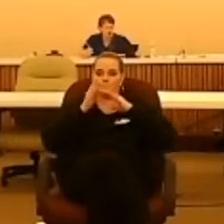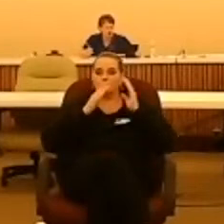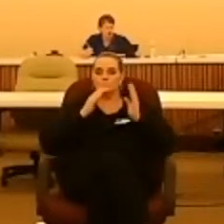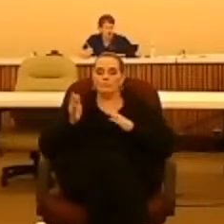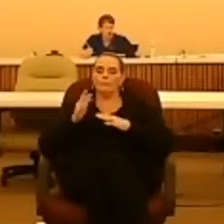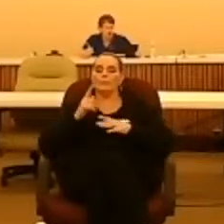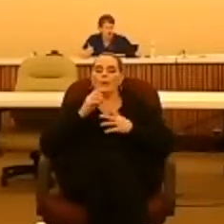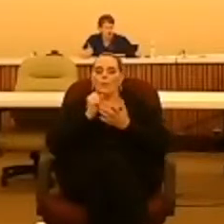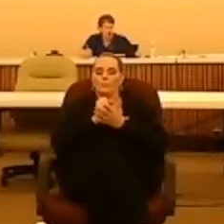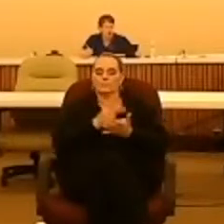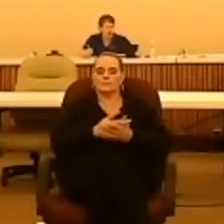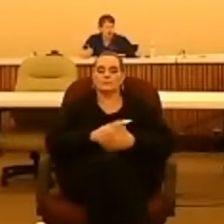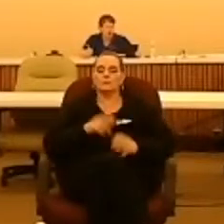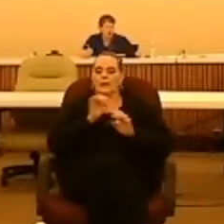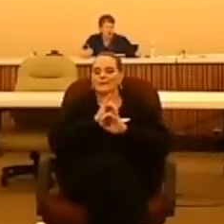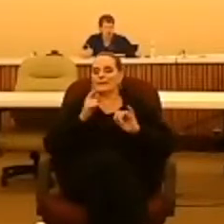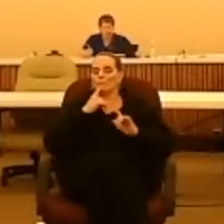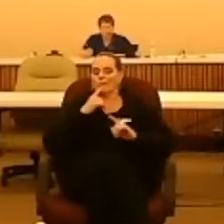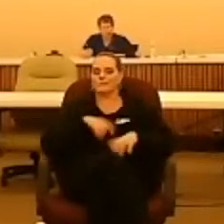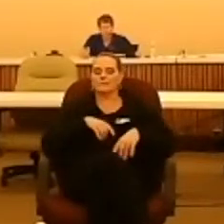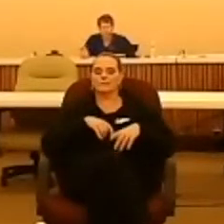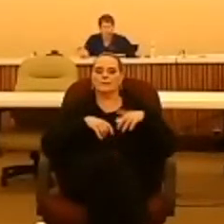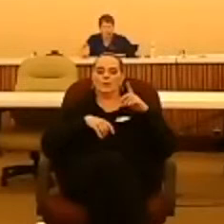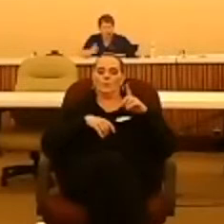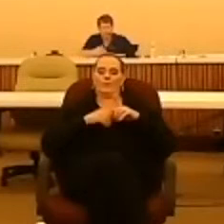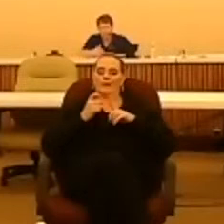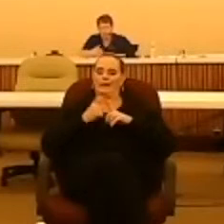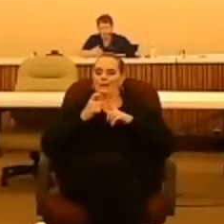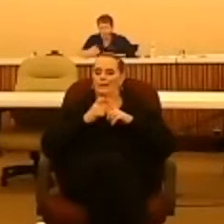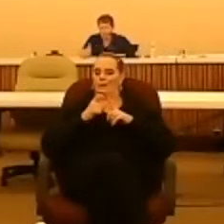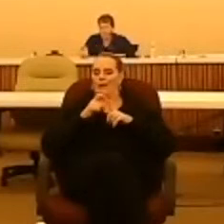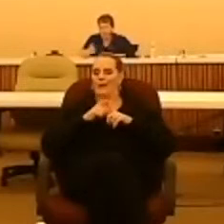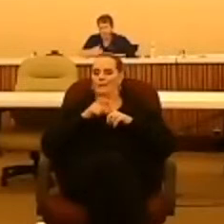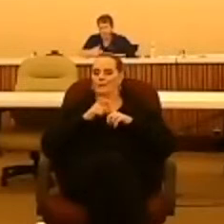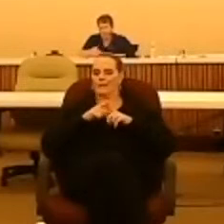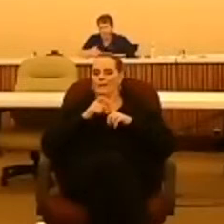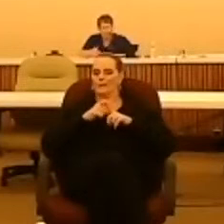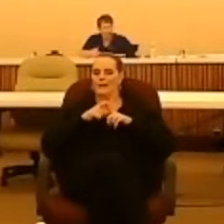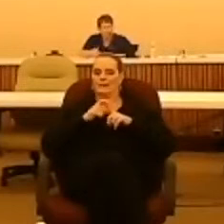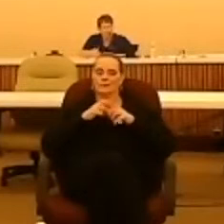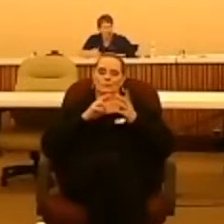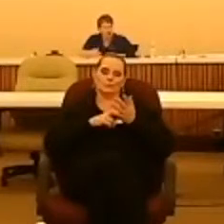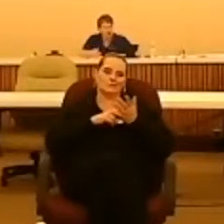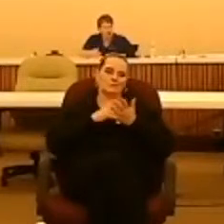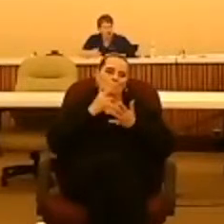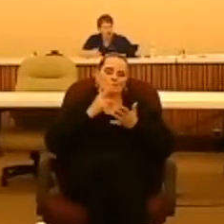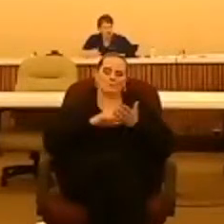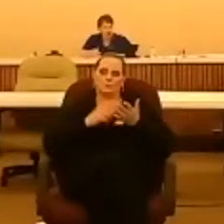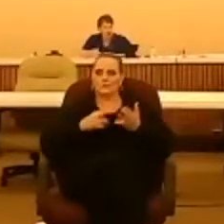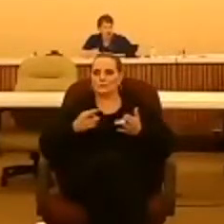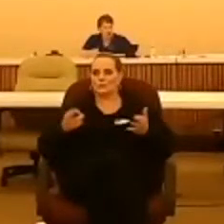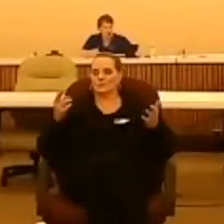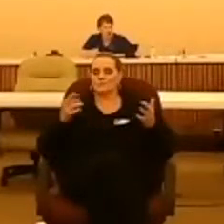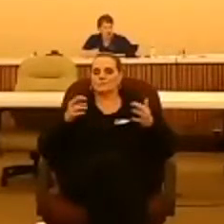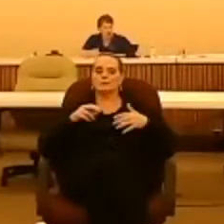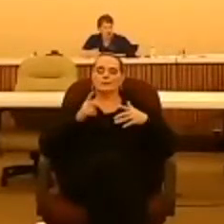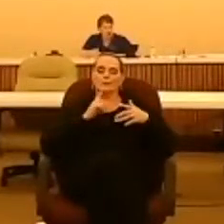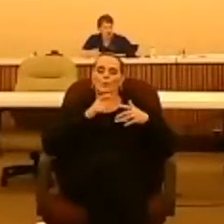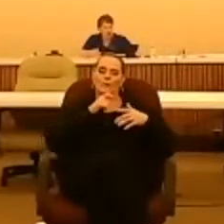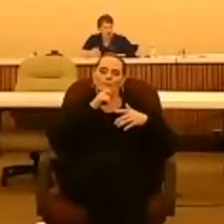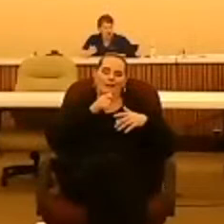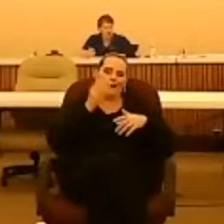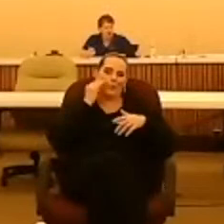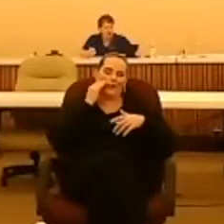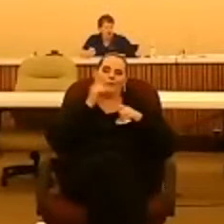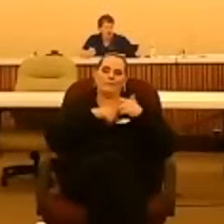the archaeological resources. This whole portion of town is in the archaeological resources. We're not aware of